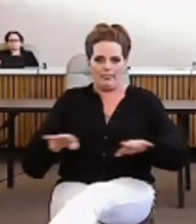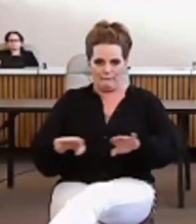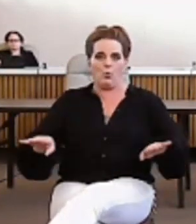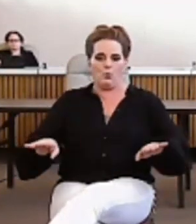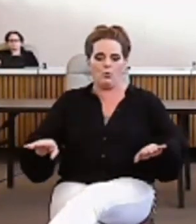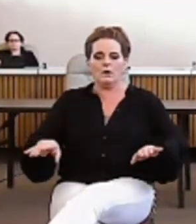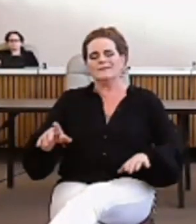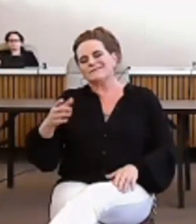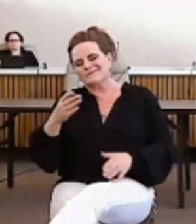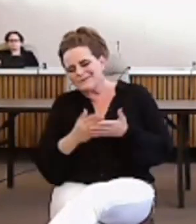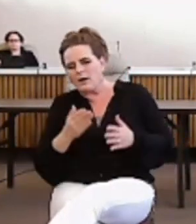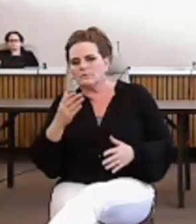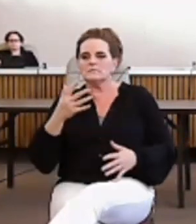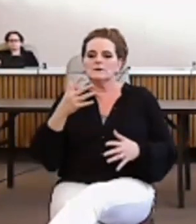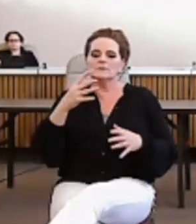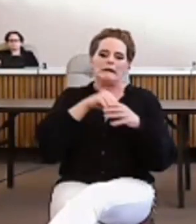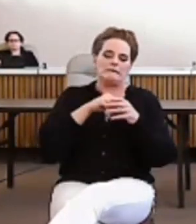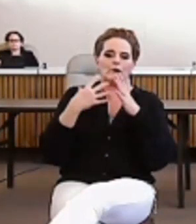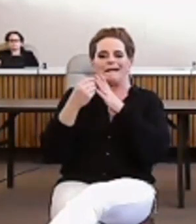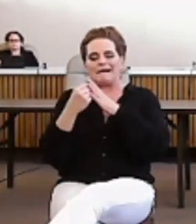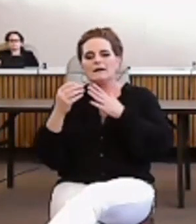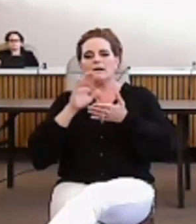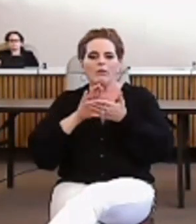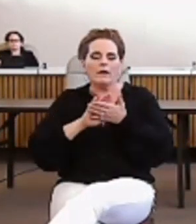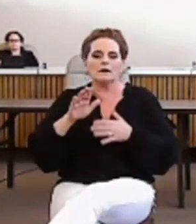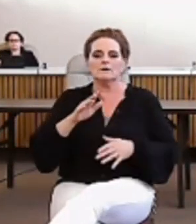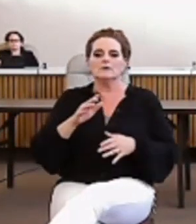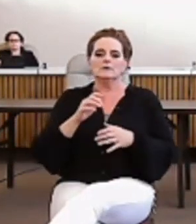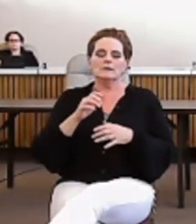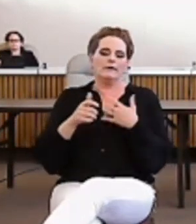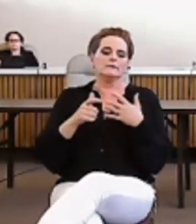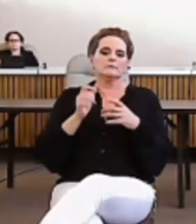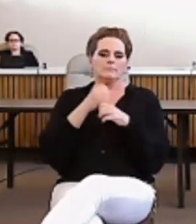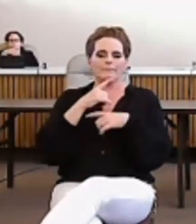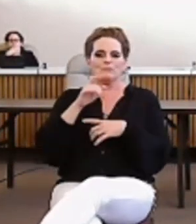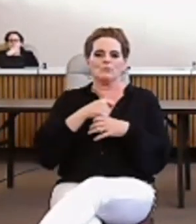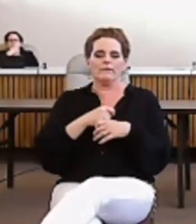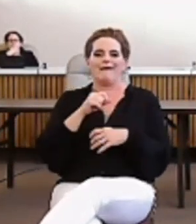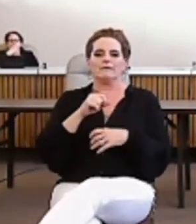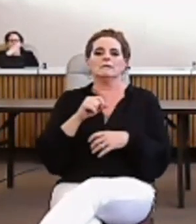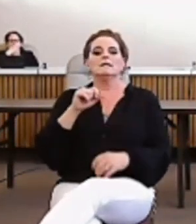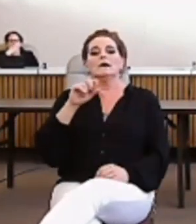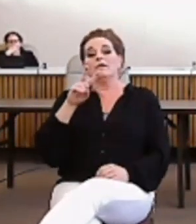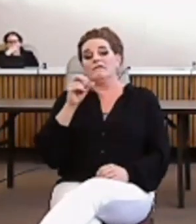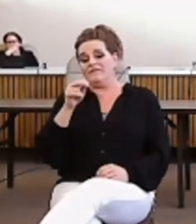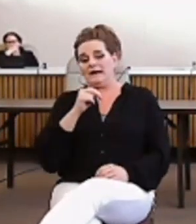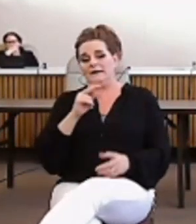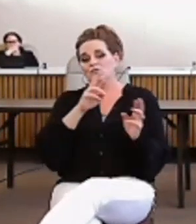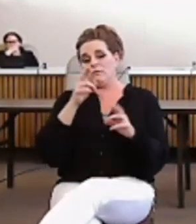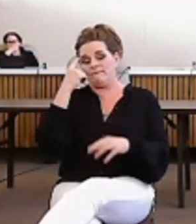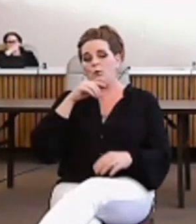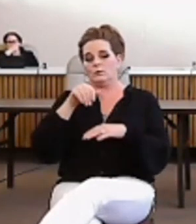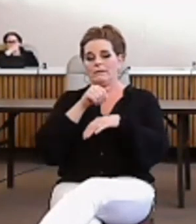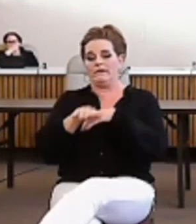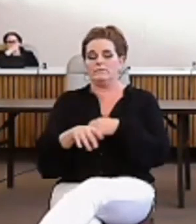some interior and exterior cleaning and touch-ups to make the vehicle ready for delivery. For this, we intend to create a